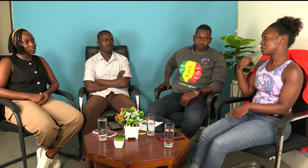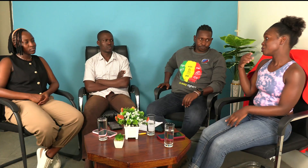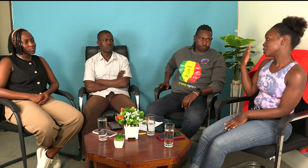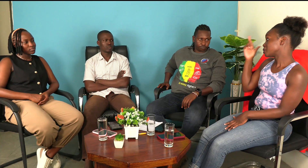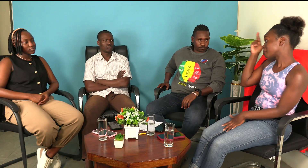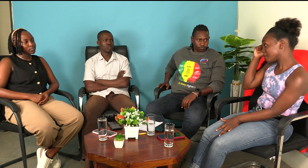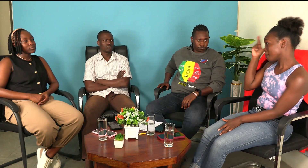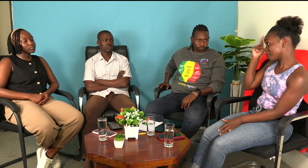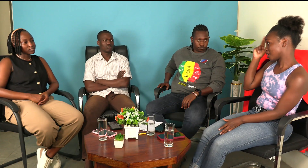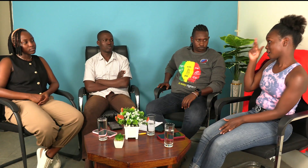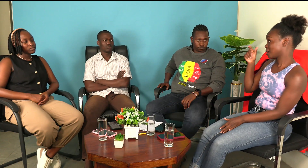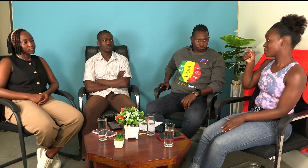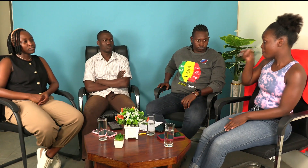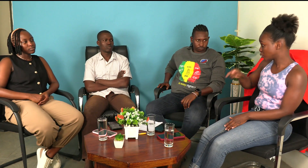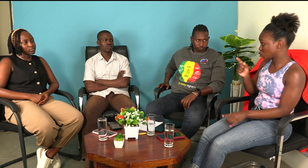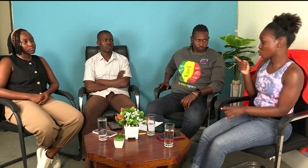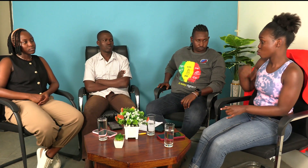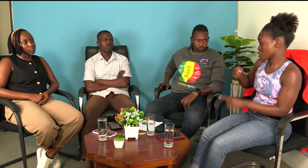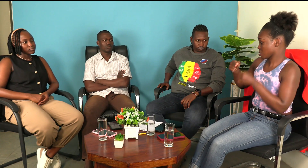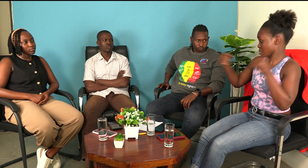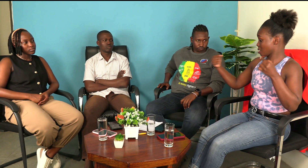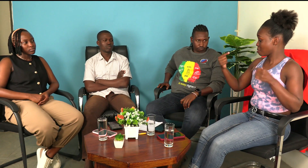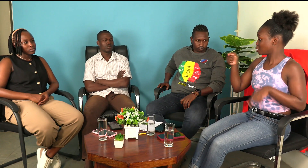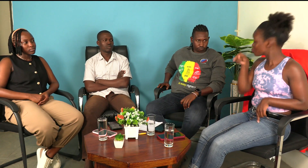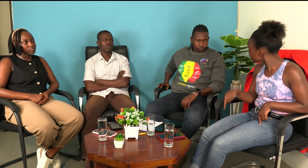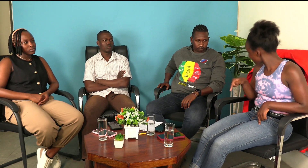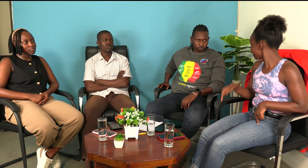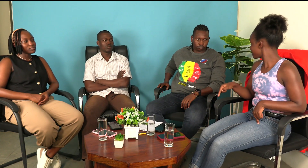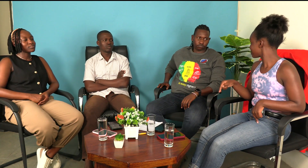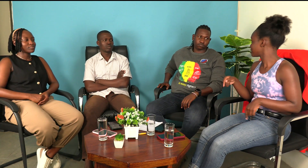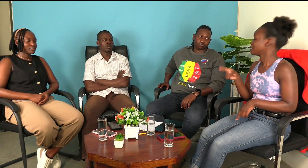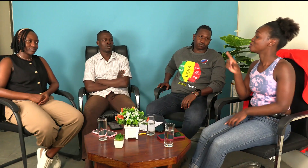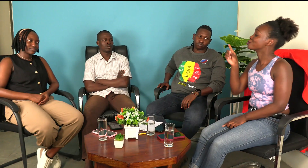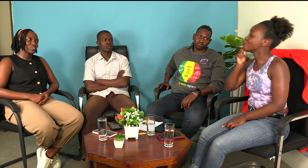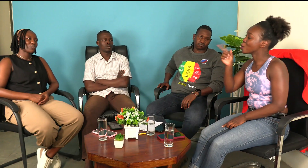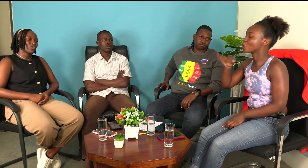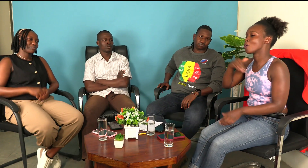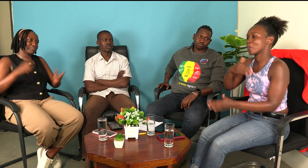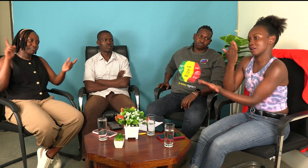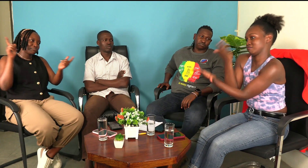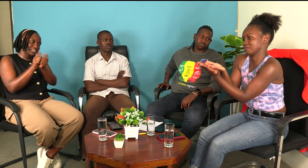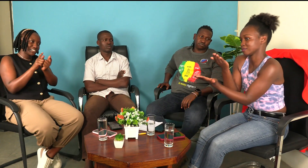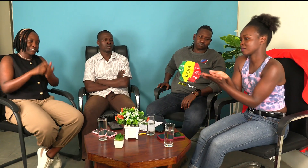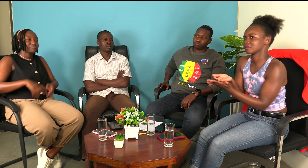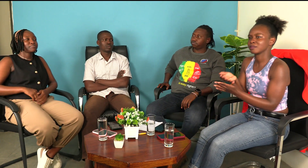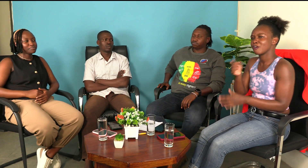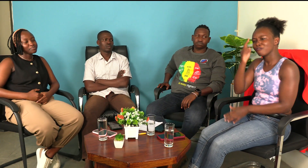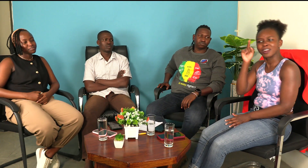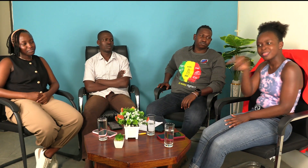We do not need to oppose each other's opinion. Remember, if we oppose one another, when we are here today,